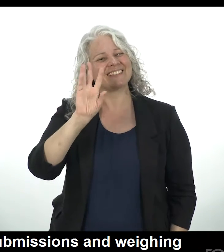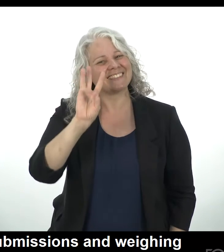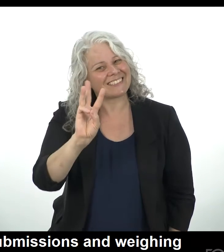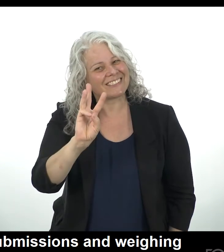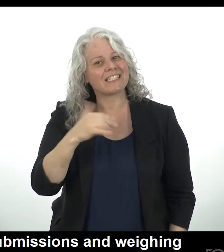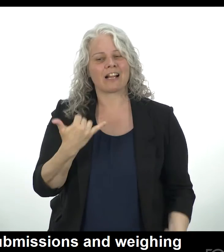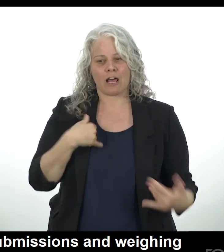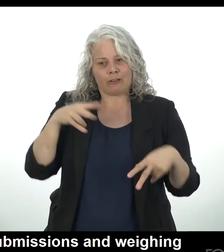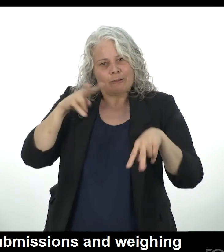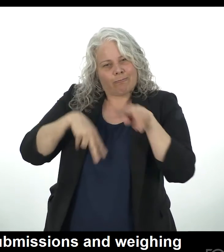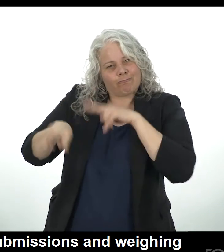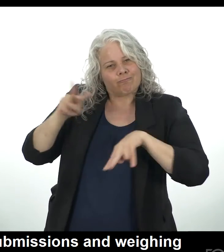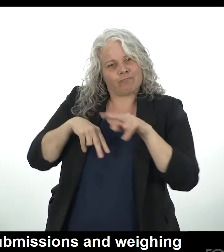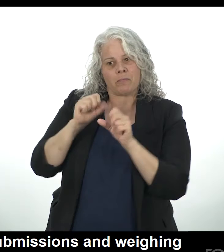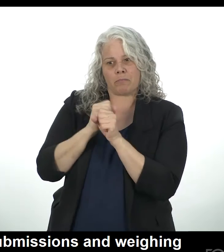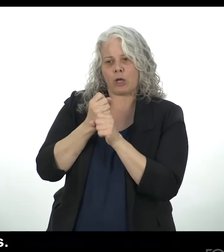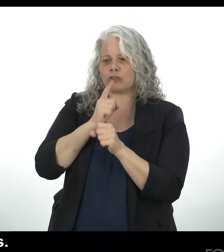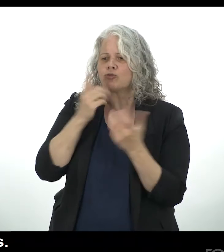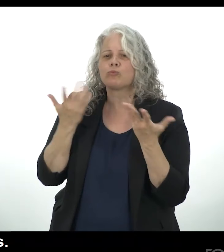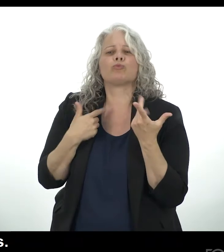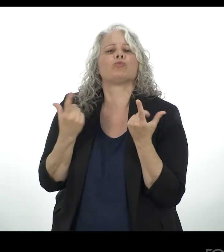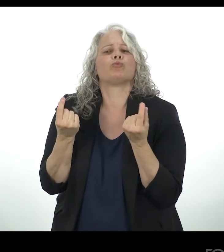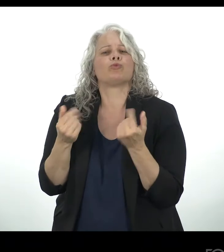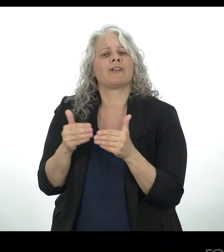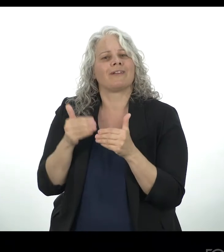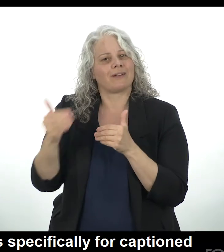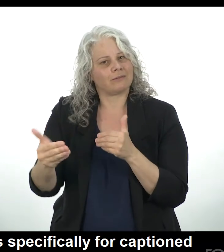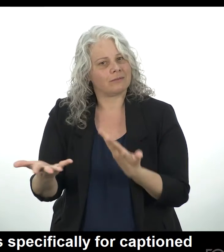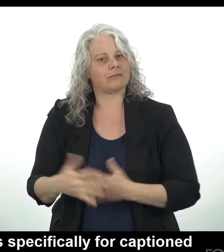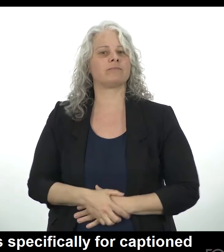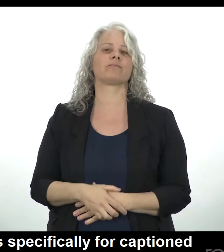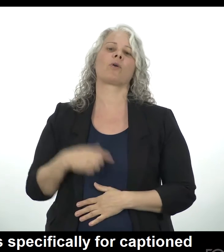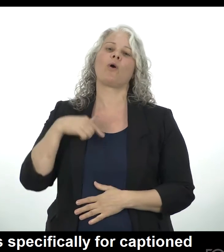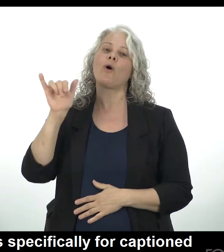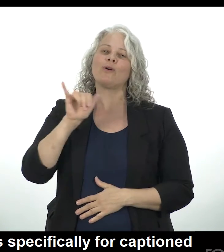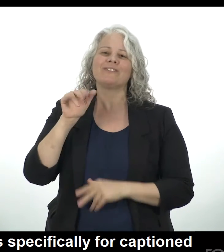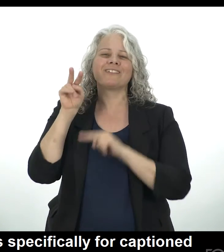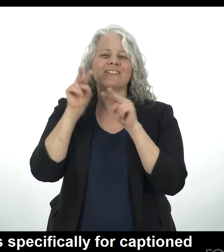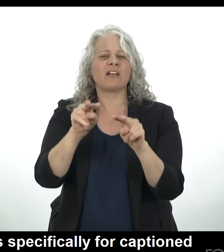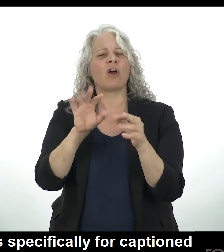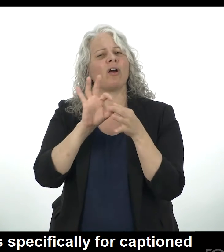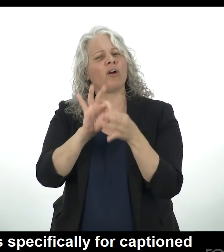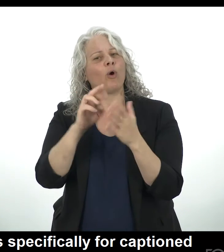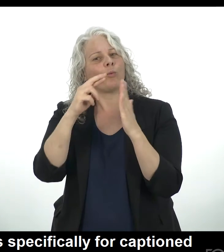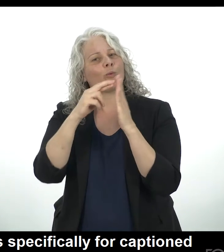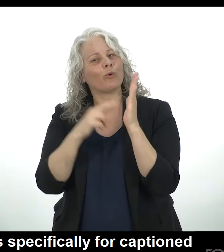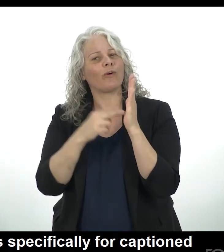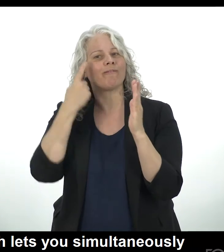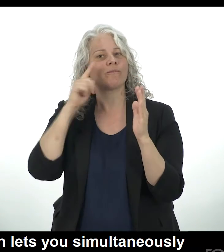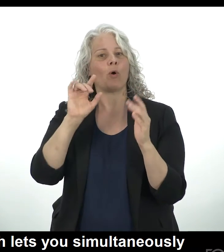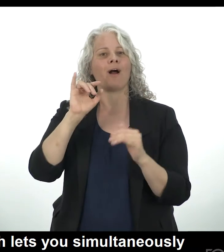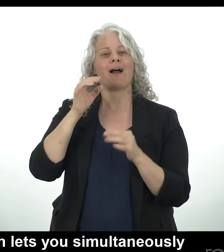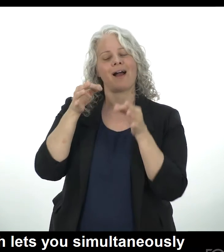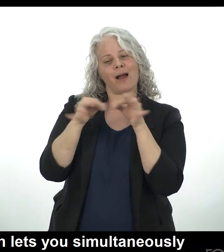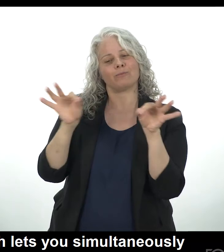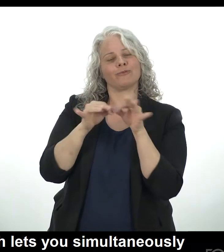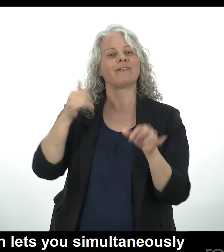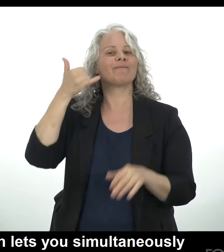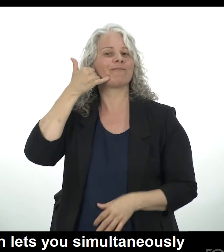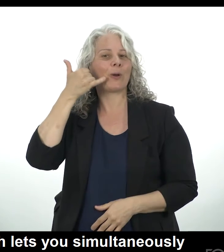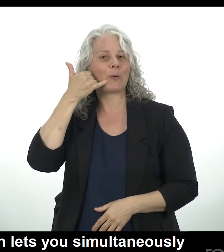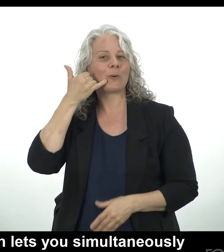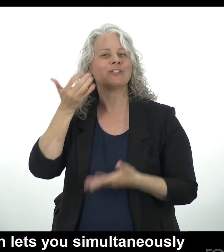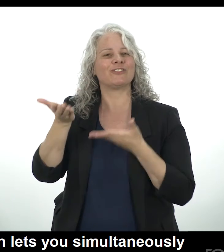and we are reviewing submissions and weighing next steps. We've also been looking at our rules specifically for captioned telephone